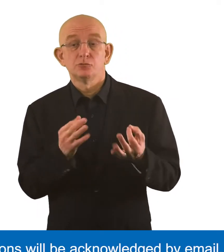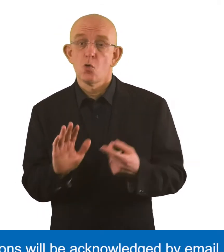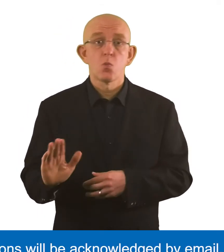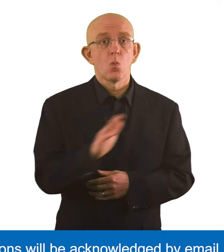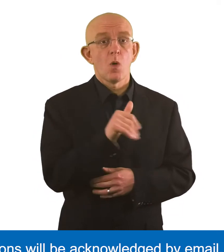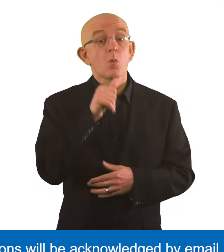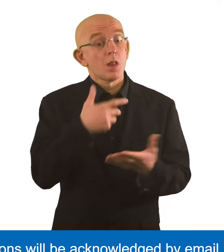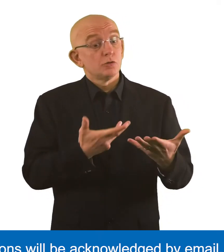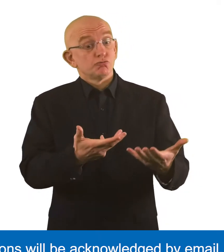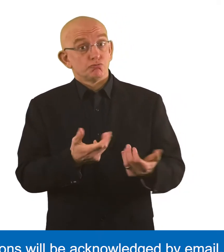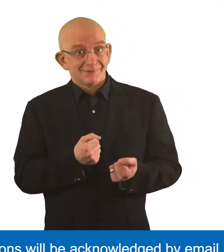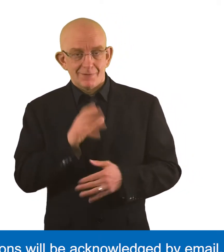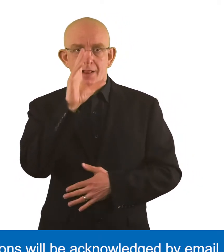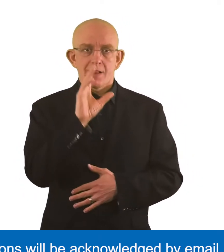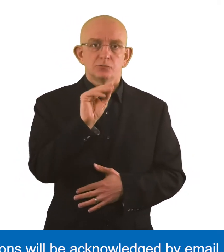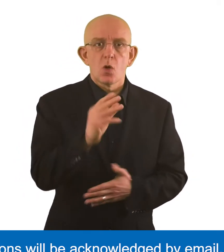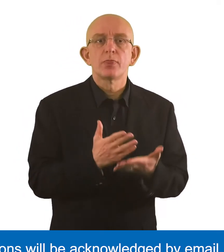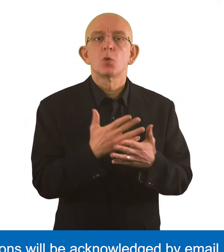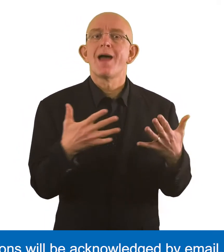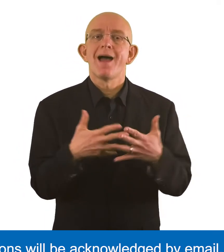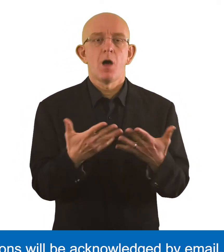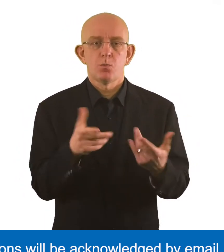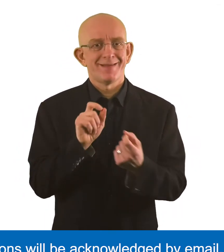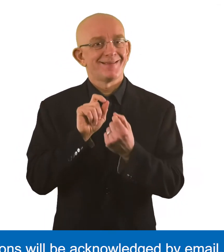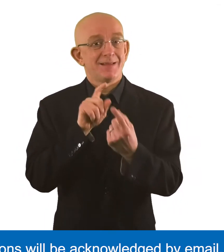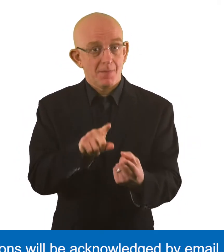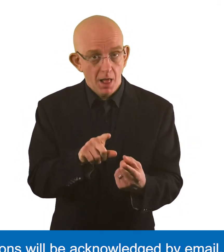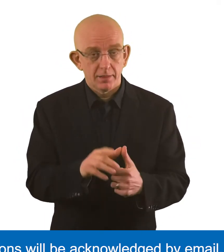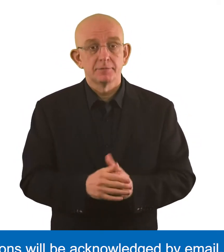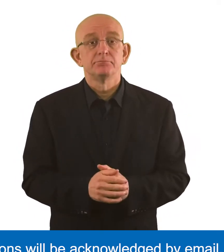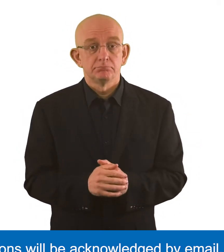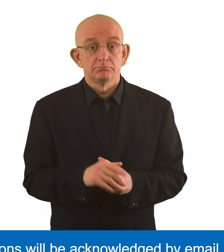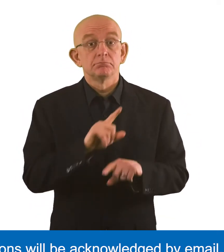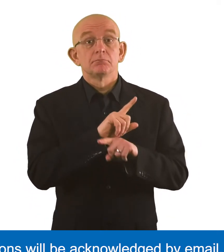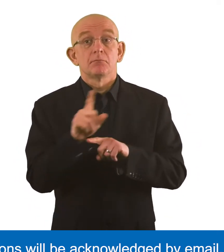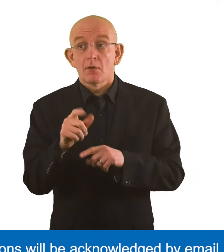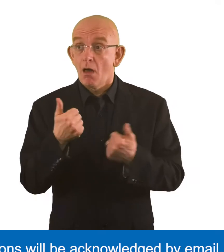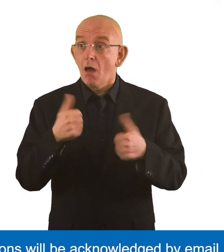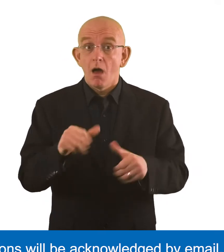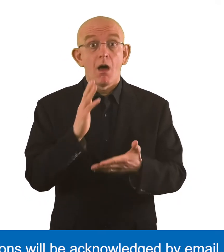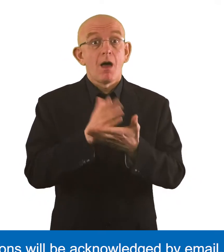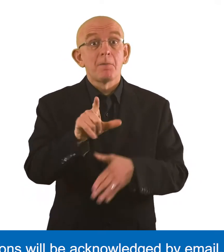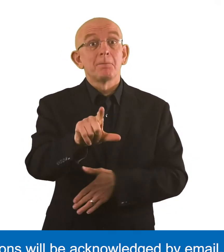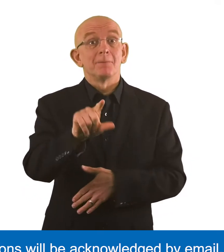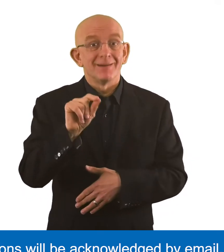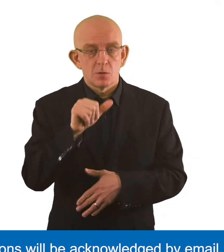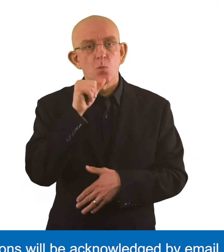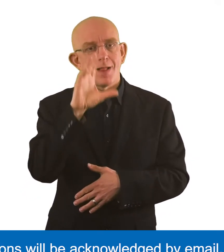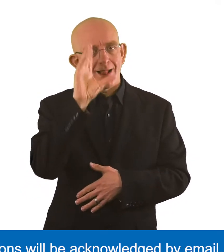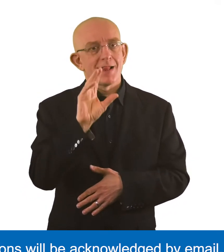Receipt of all applications will be acknowledged by email, and we will notify you if you are successful or unsuccessful in